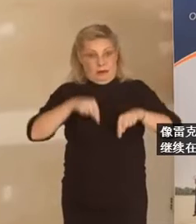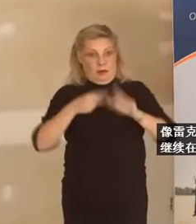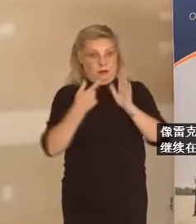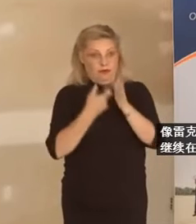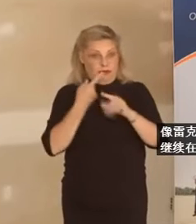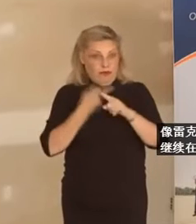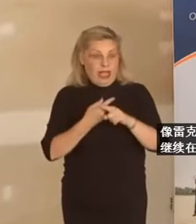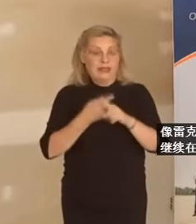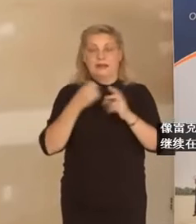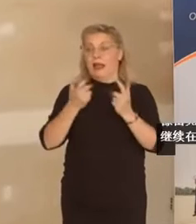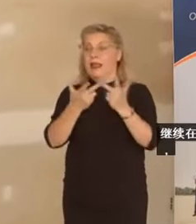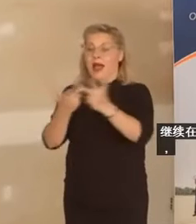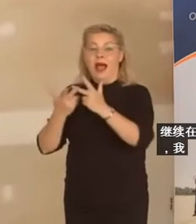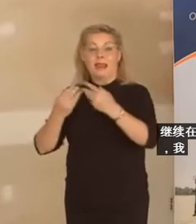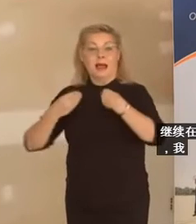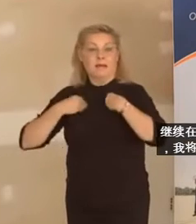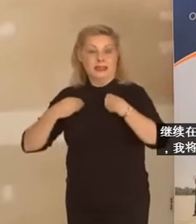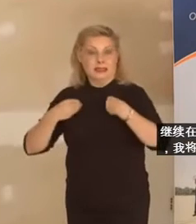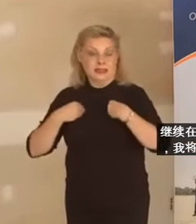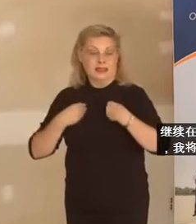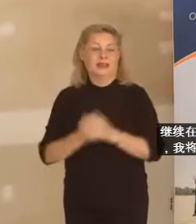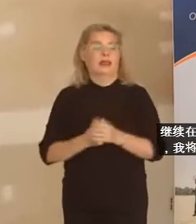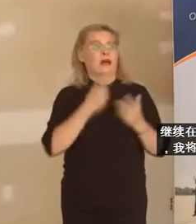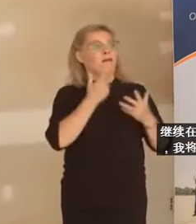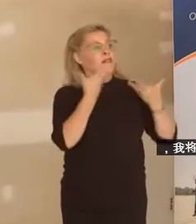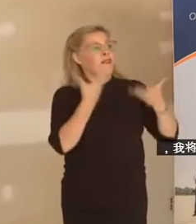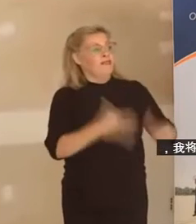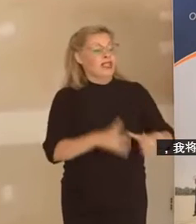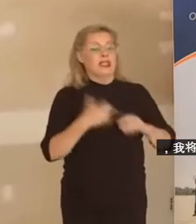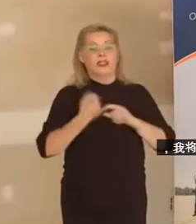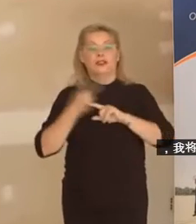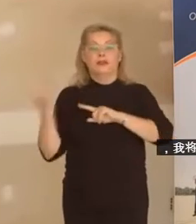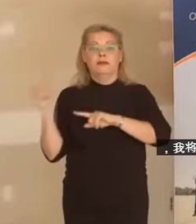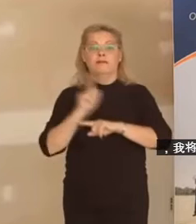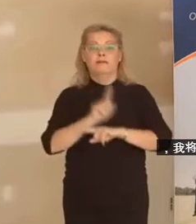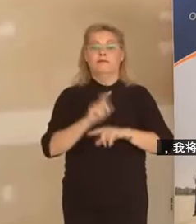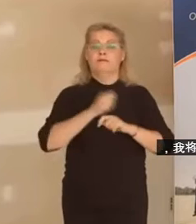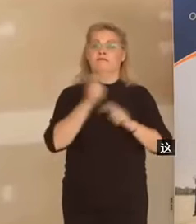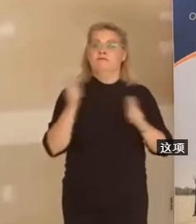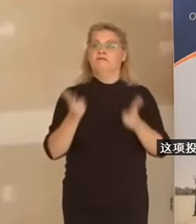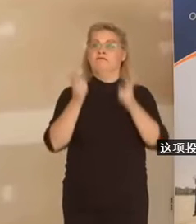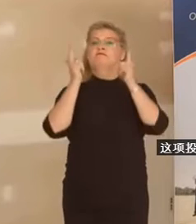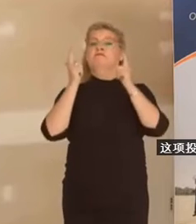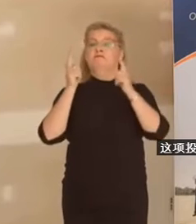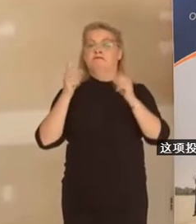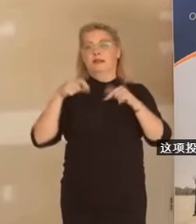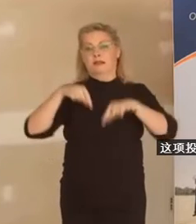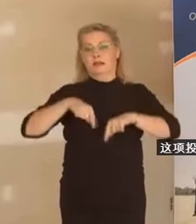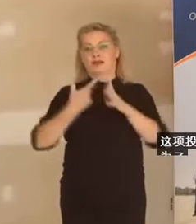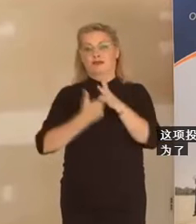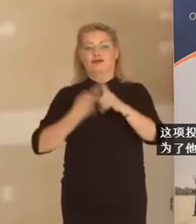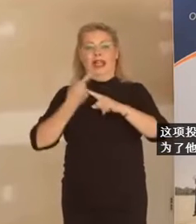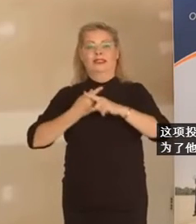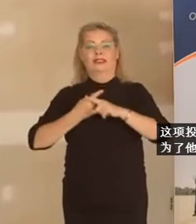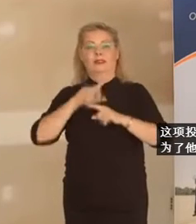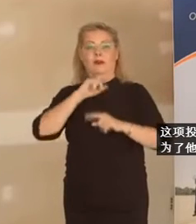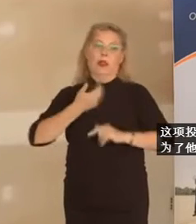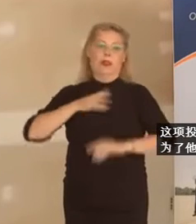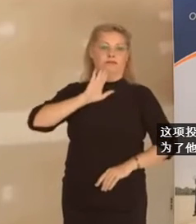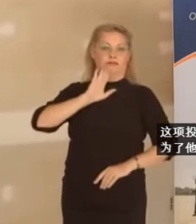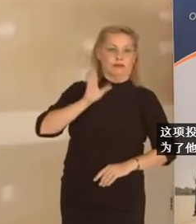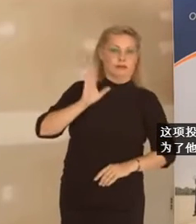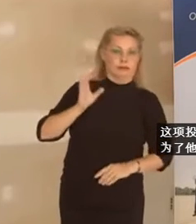call New South Wales home. After Stuart, I'll ask John Sharp to make some further comments in relation to the importance of this investment, not just for his